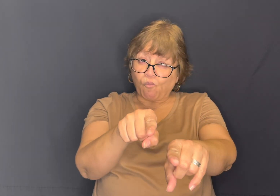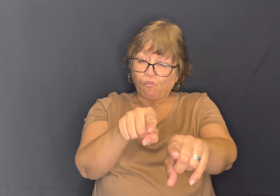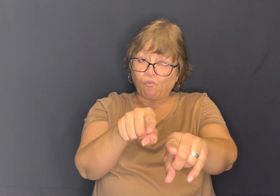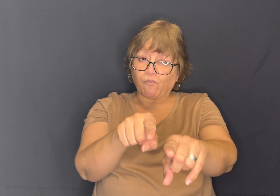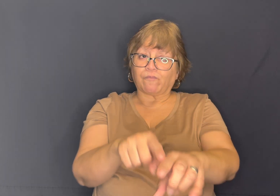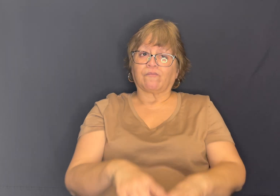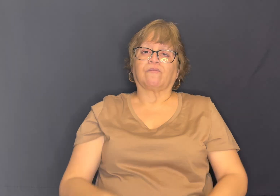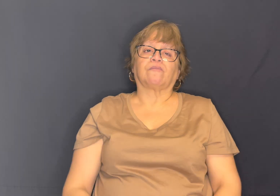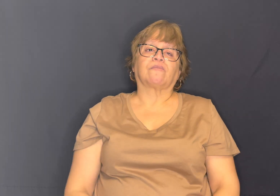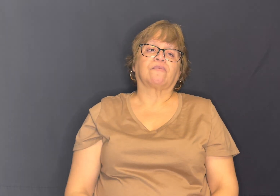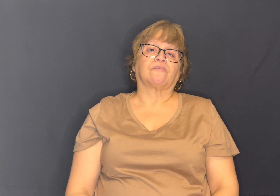Go.